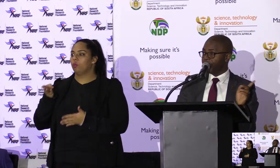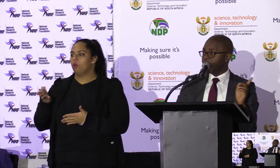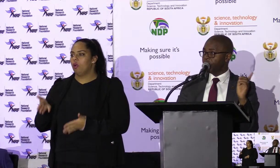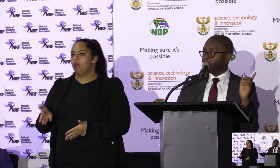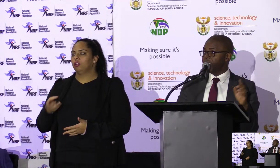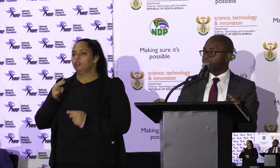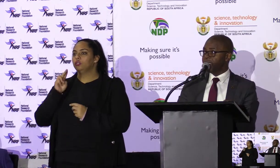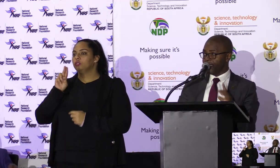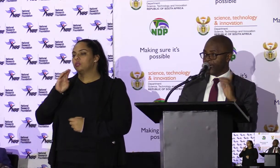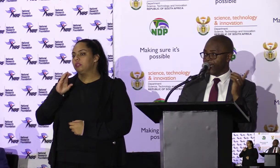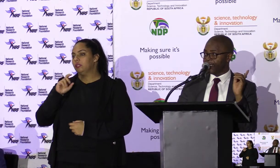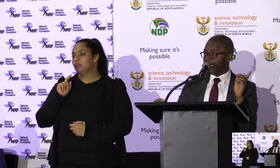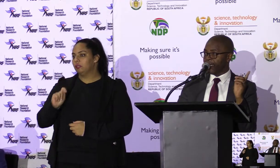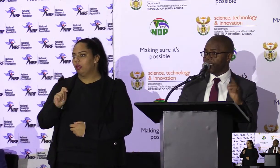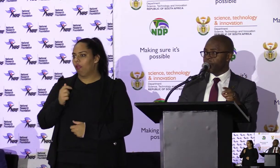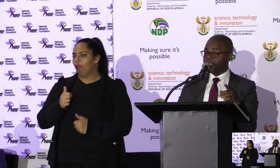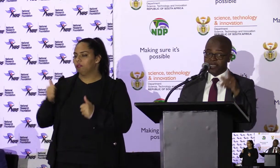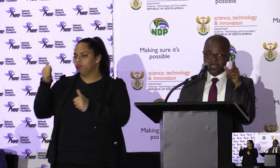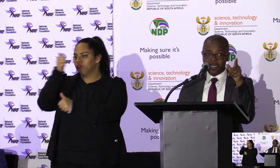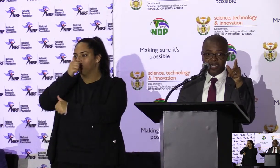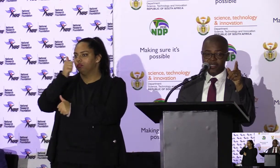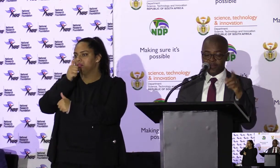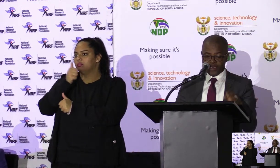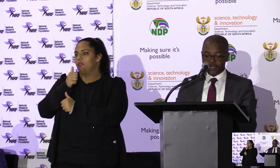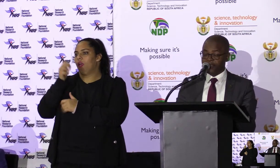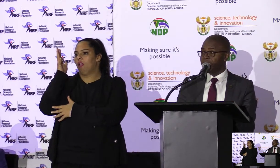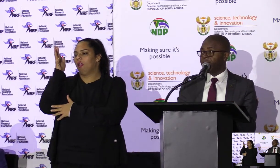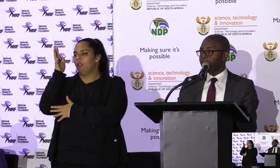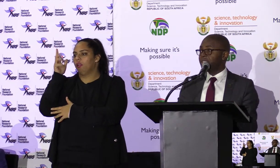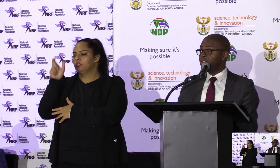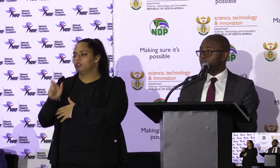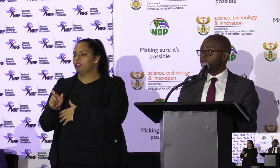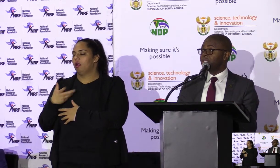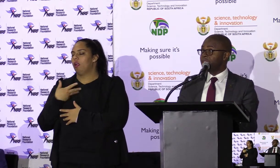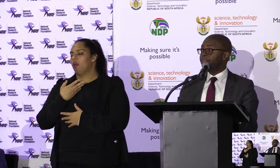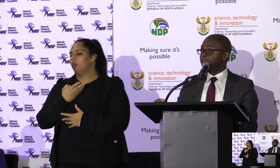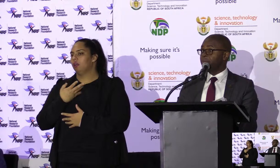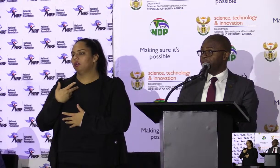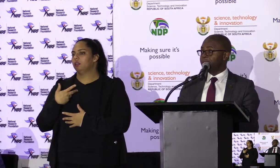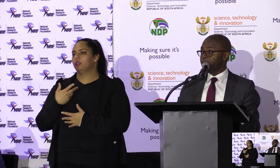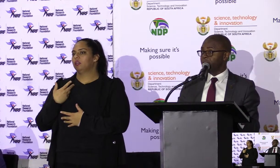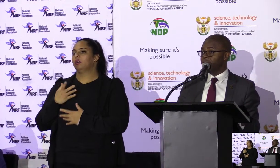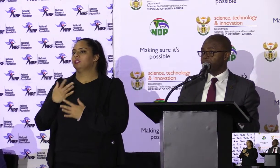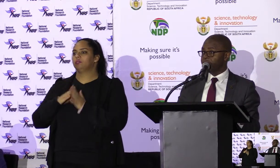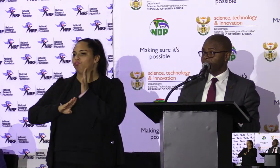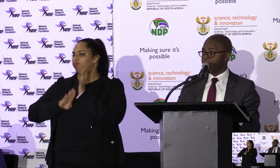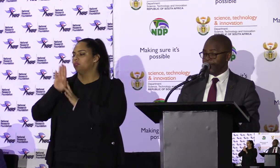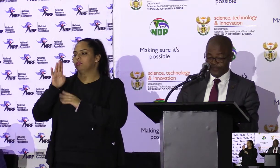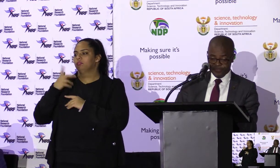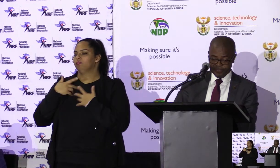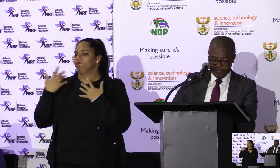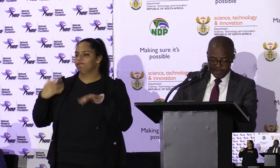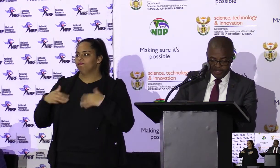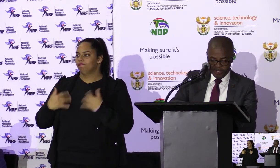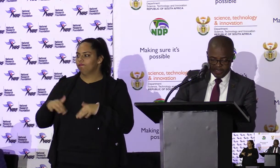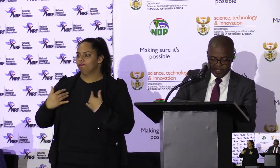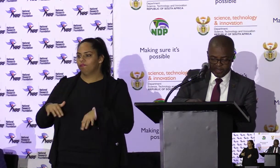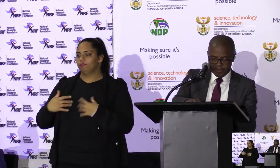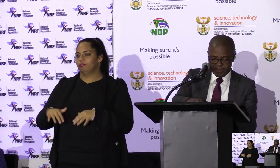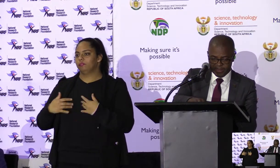at UCT. To be a senior lecturer at UCT in this field is no trivial matter, colleagues.